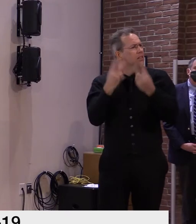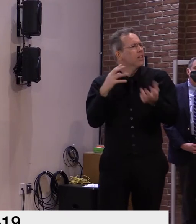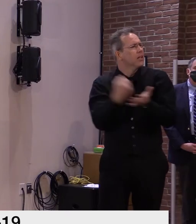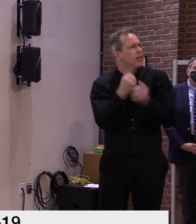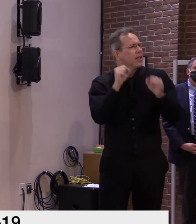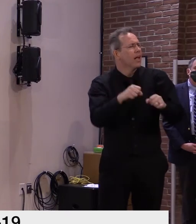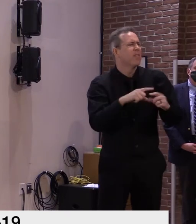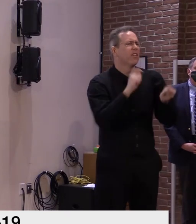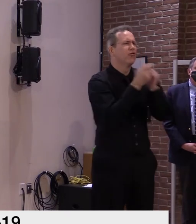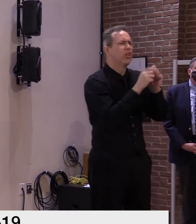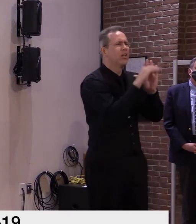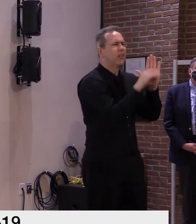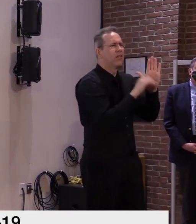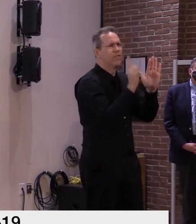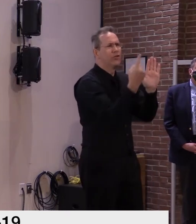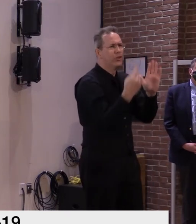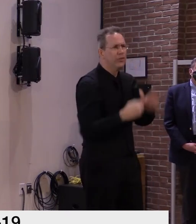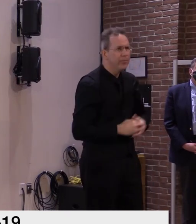Thank you very much.